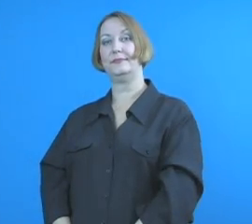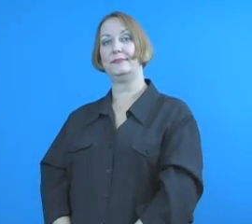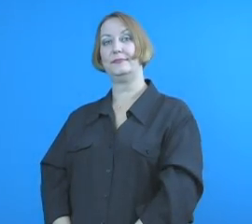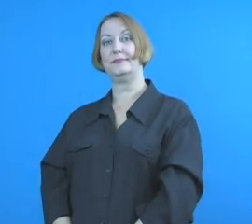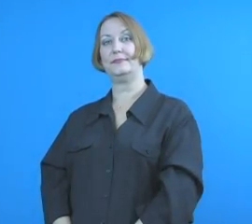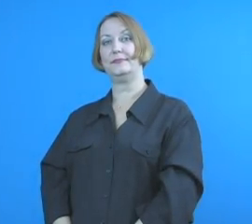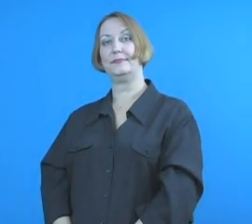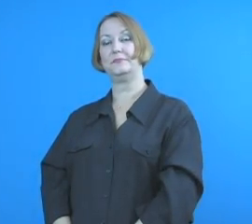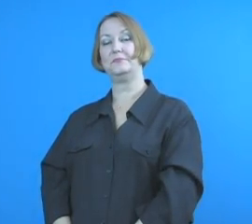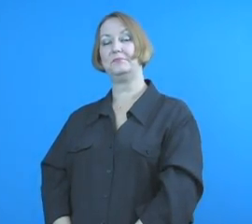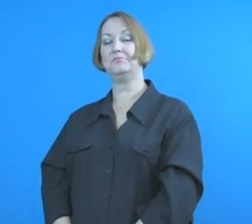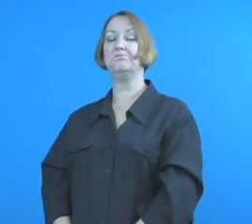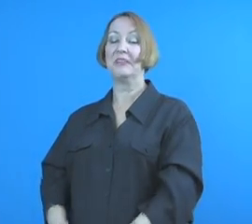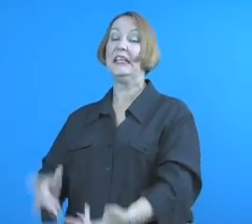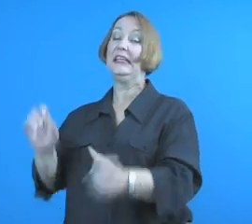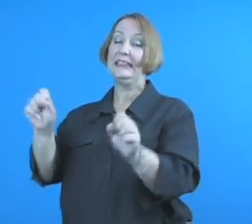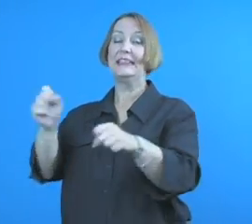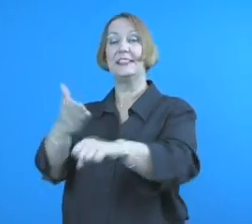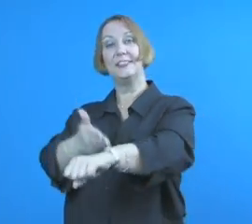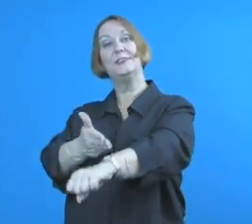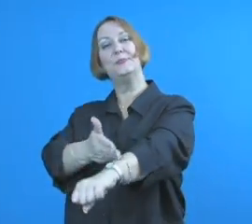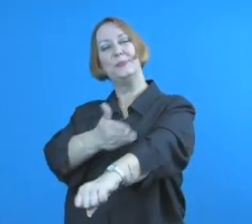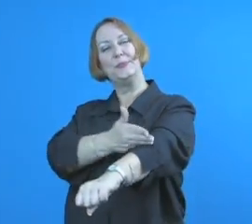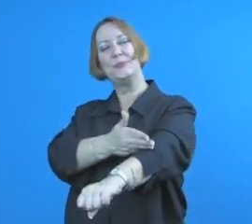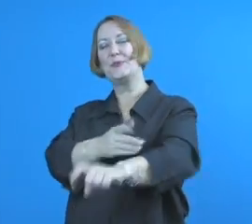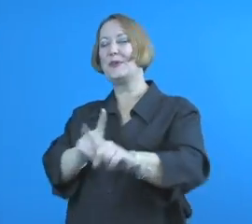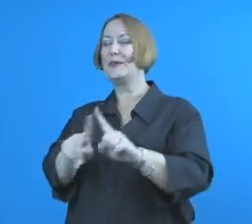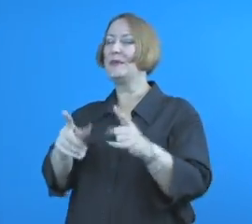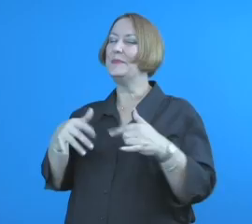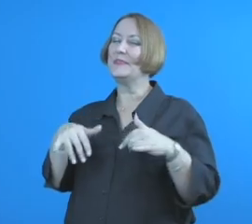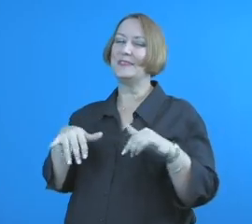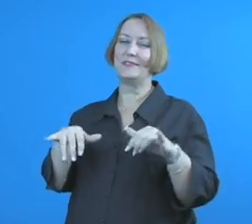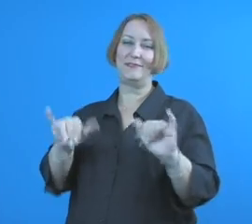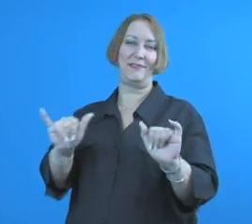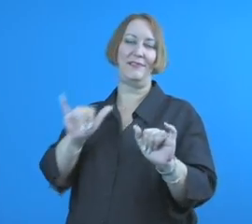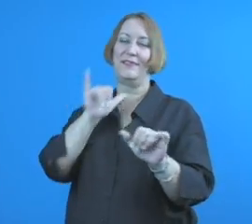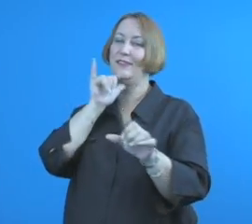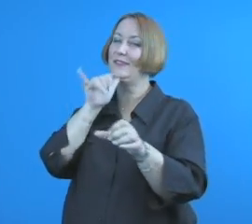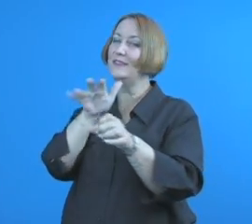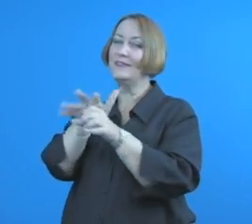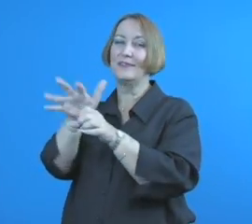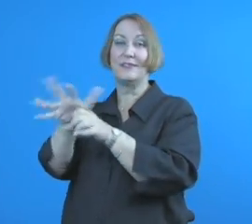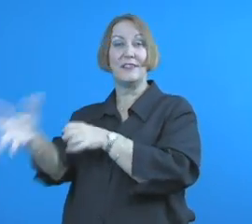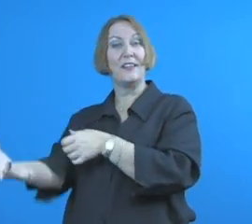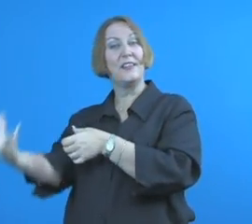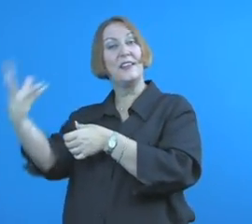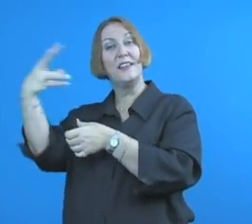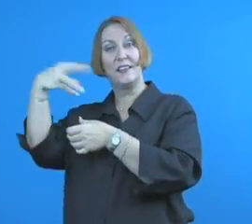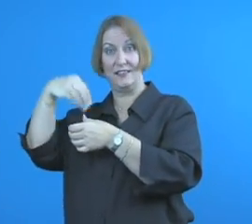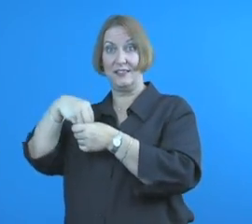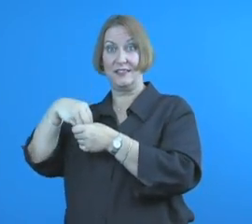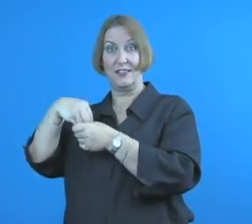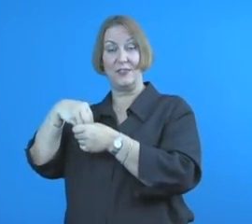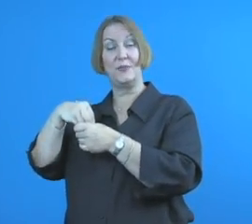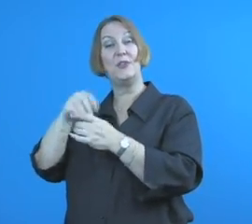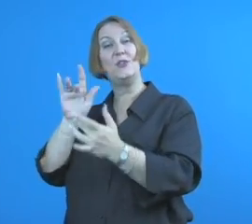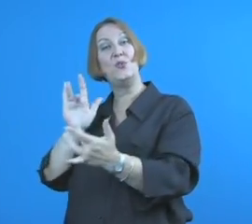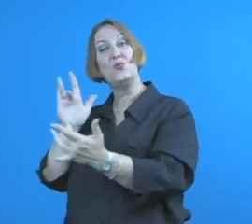Despite these improvements, there remains a tremendous lack of engagement when it comes to reaching out to citizens who are truly